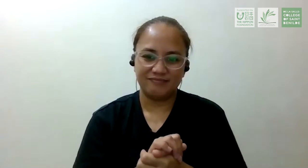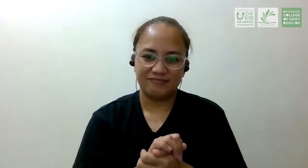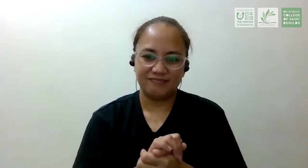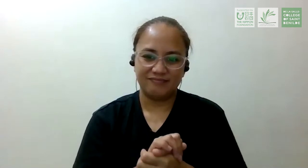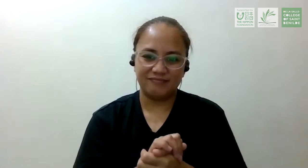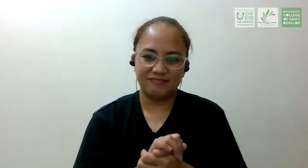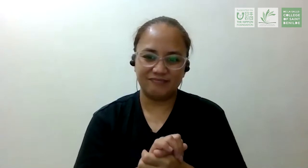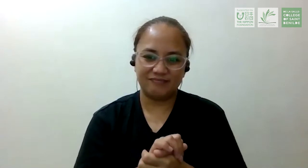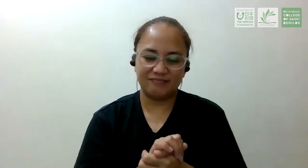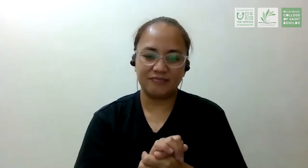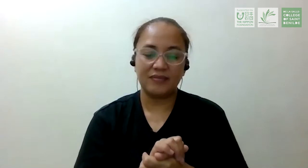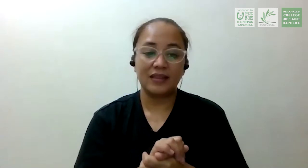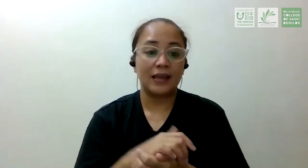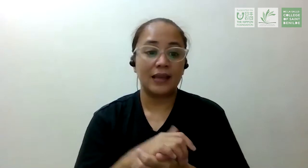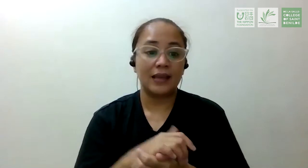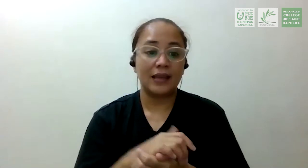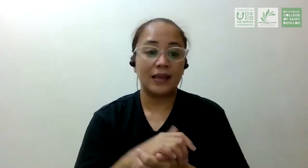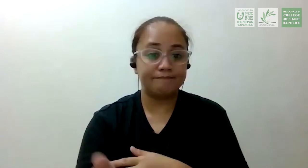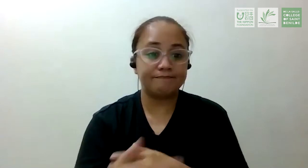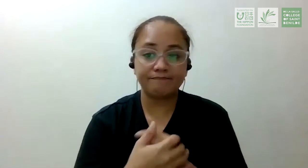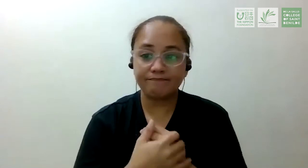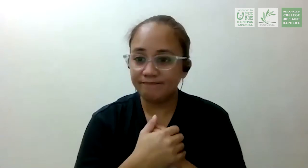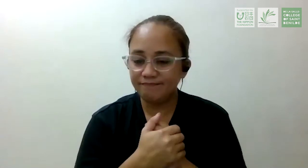Okay, and then